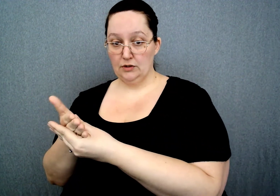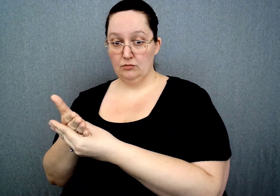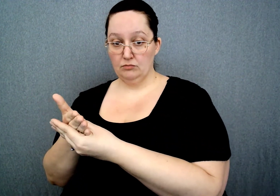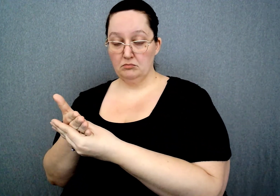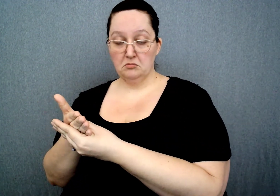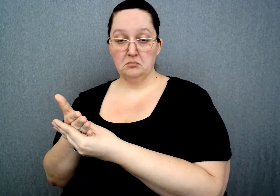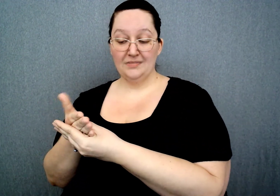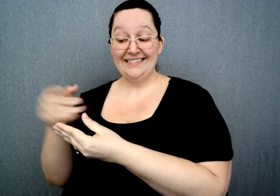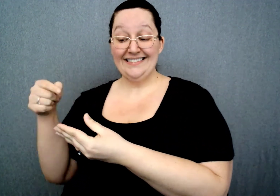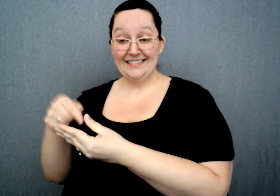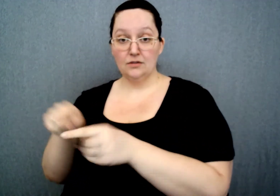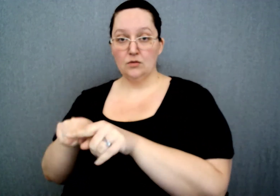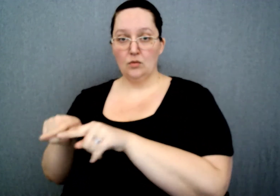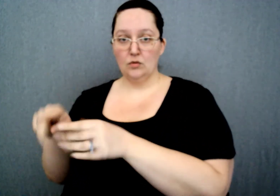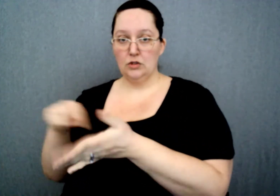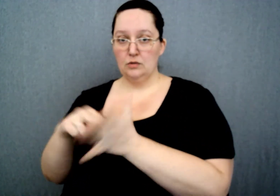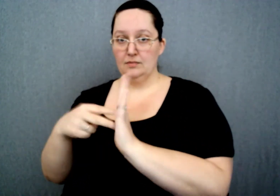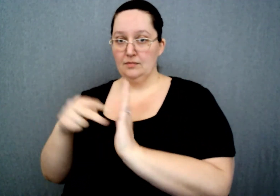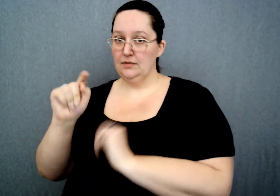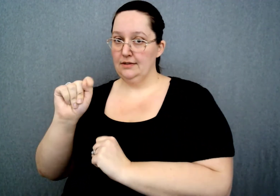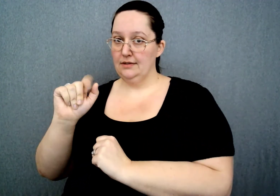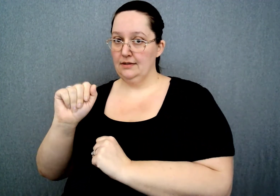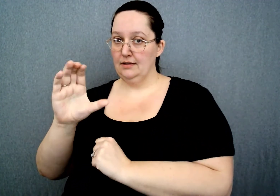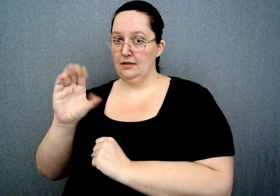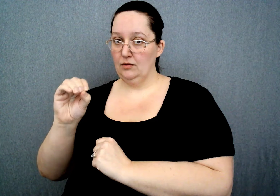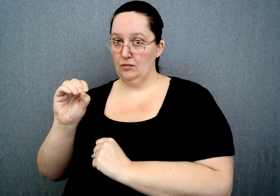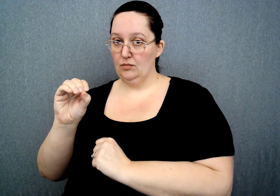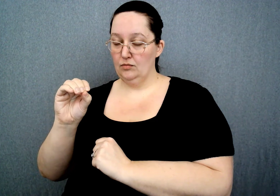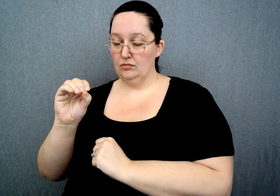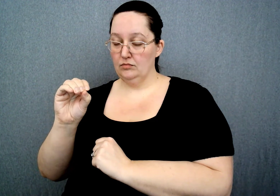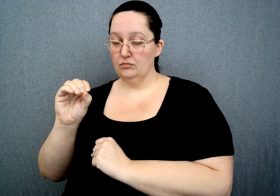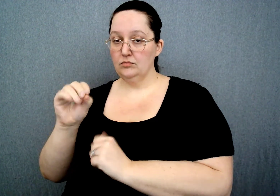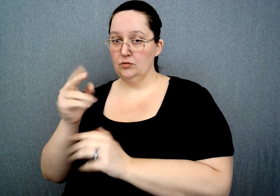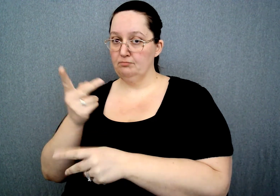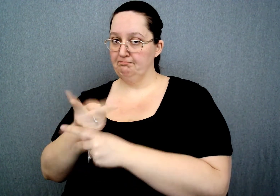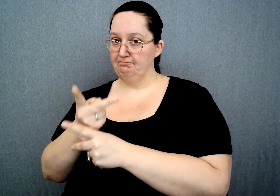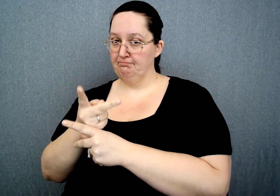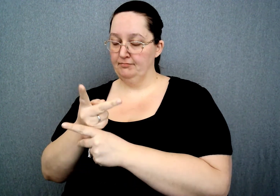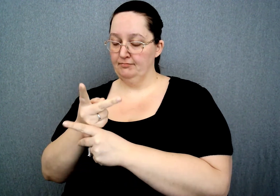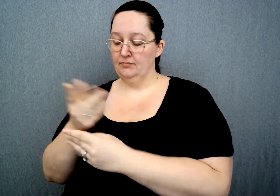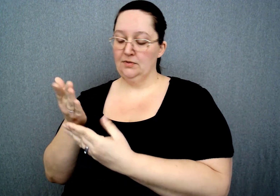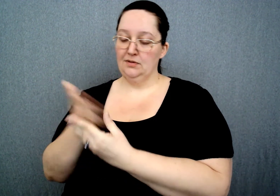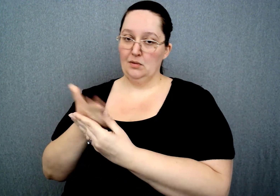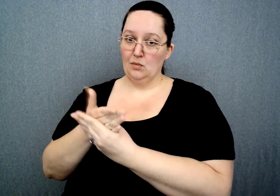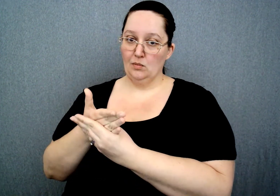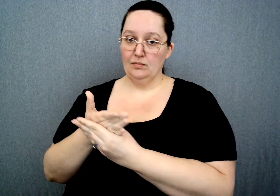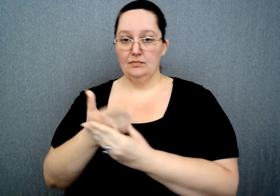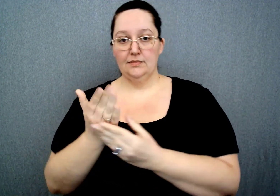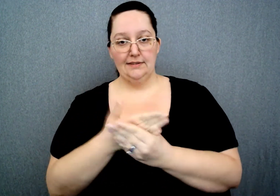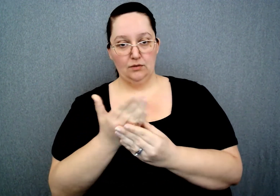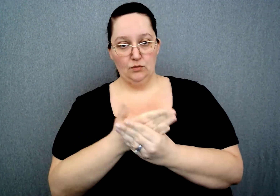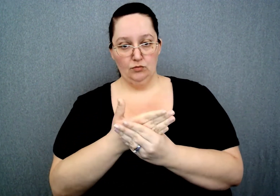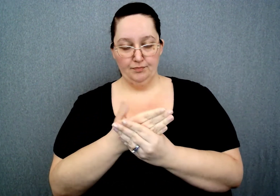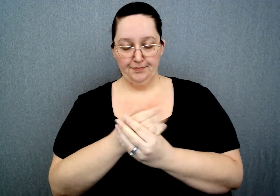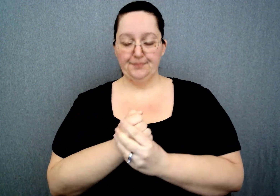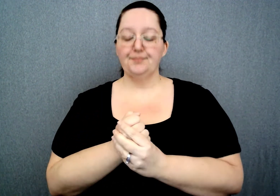flat C. This is also the sign for taco, the one that we use here primarily, taco and